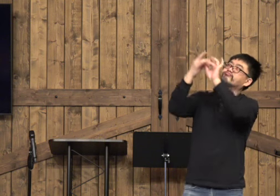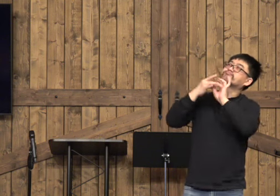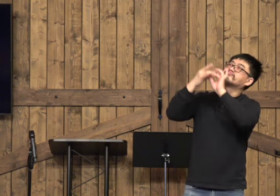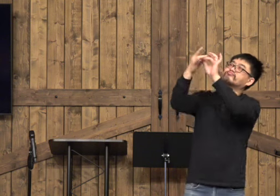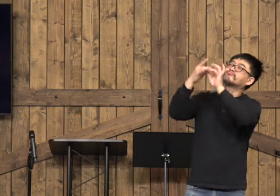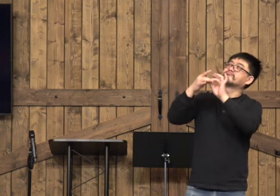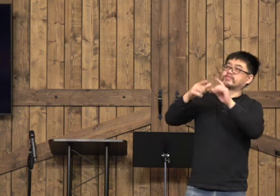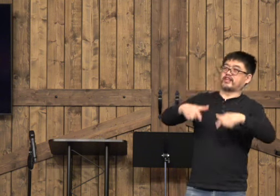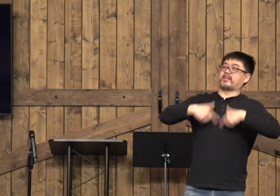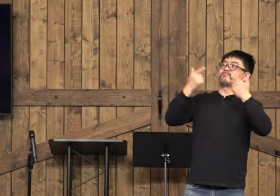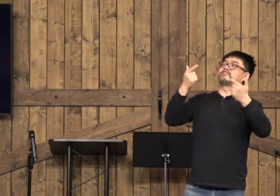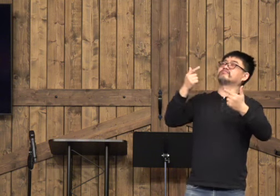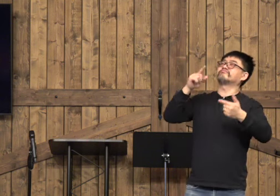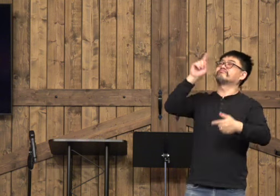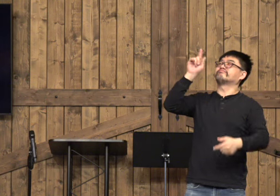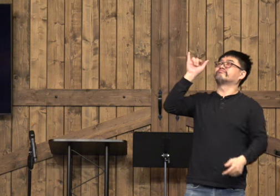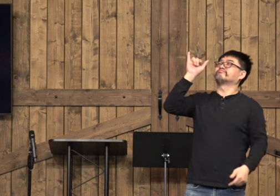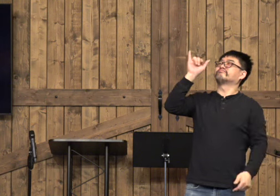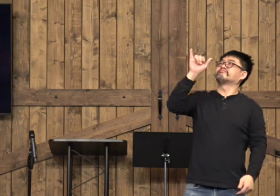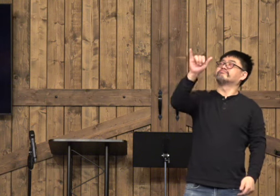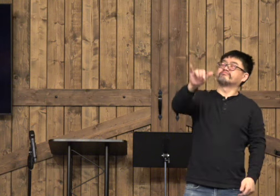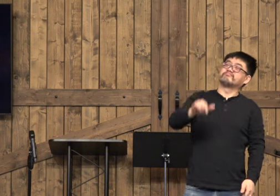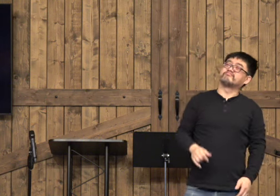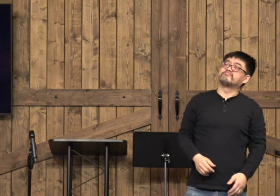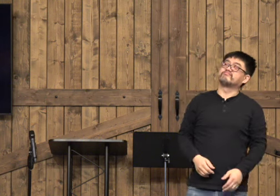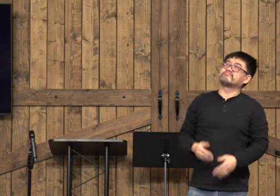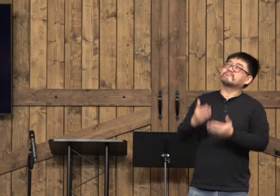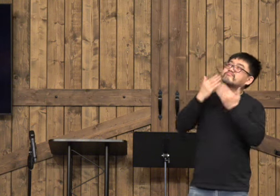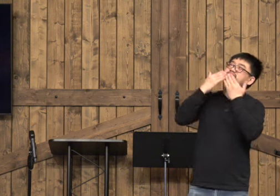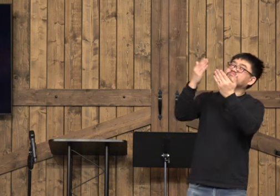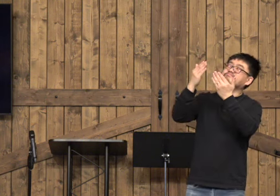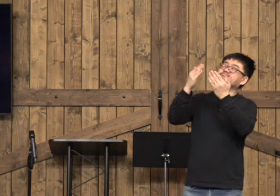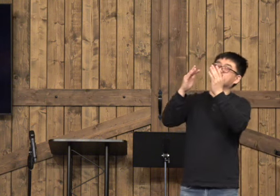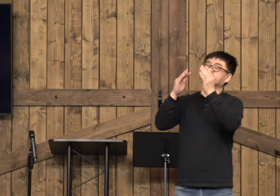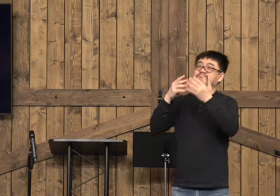to restore relationships to you so that they will have eternal life